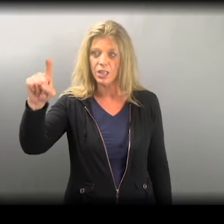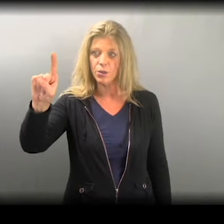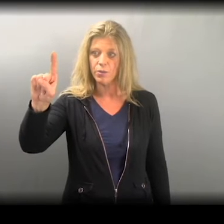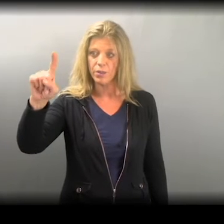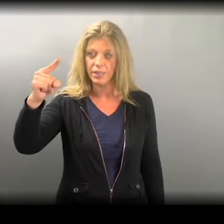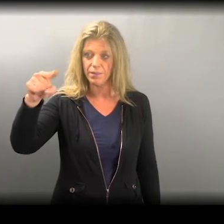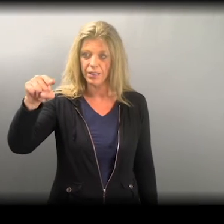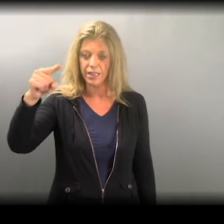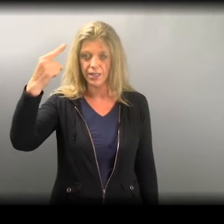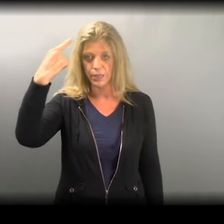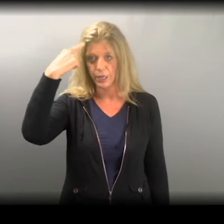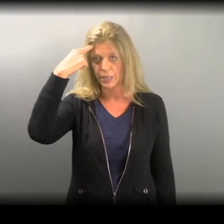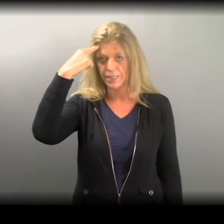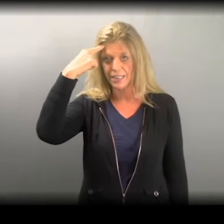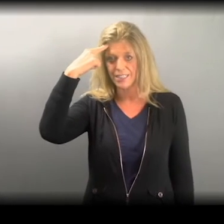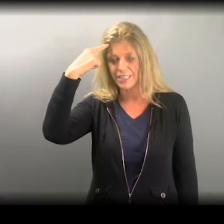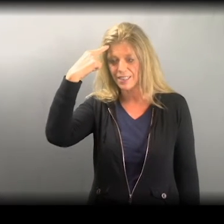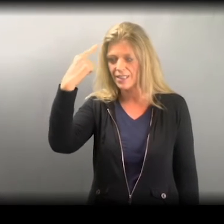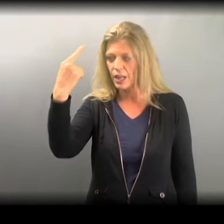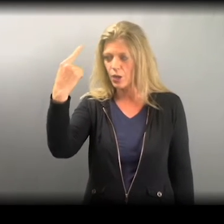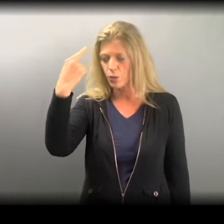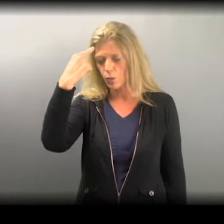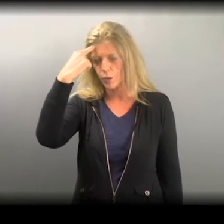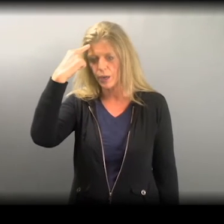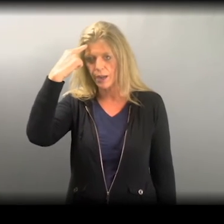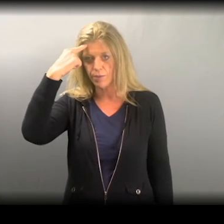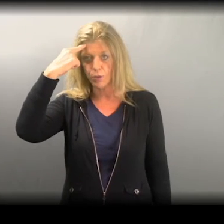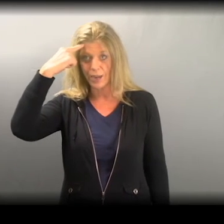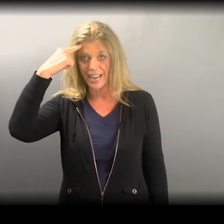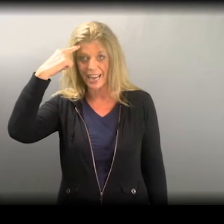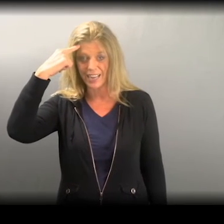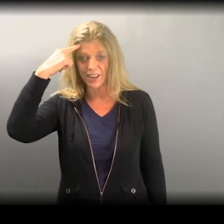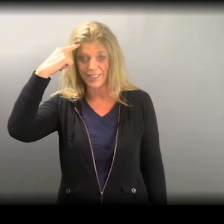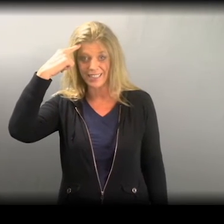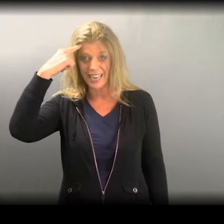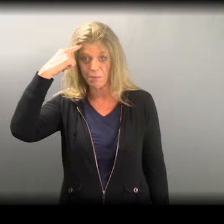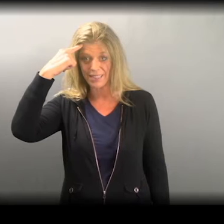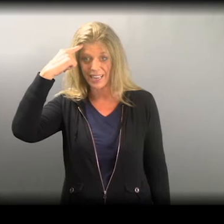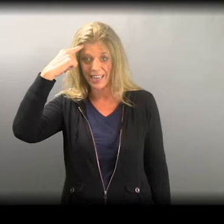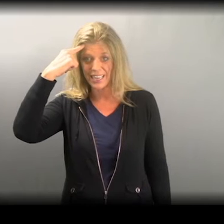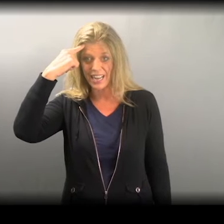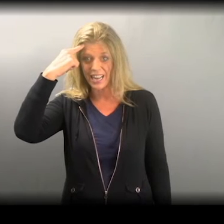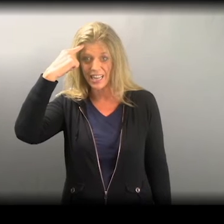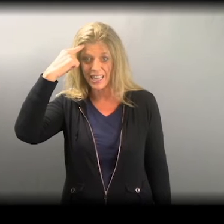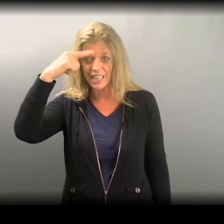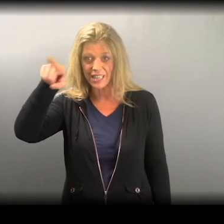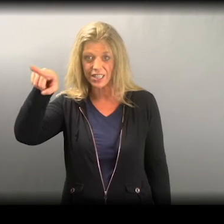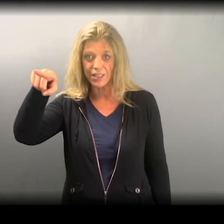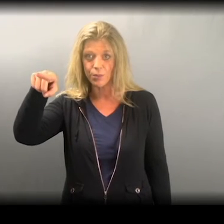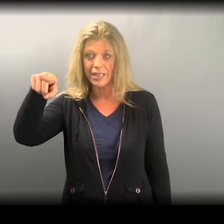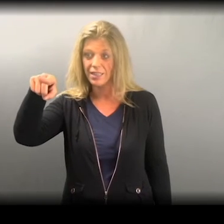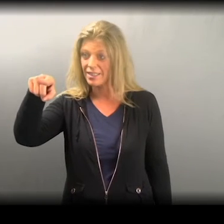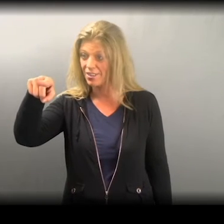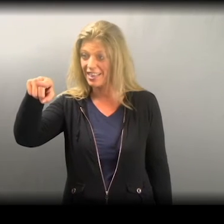your first finger touches your forehead on the same side, and then it just swings straight